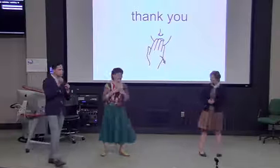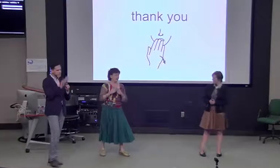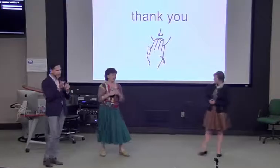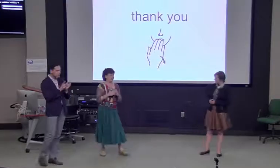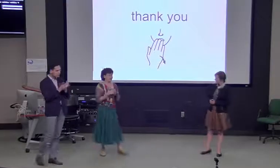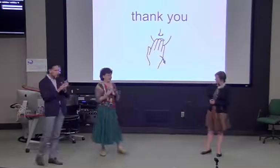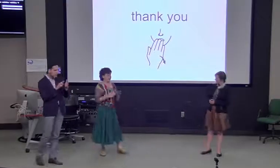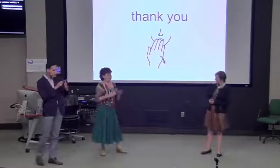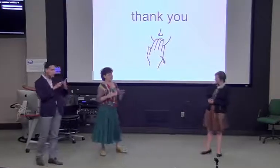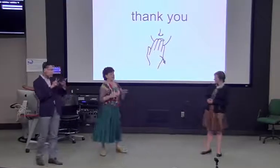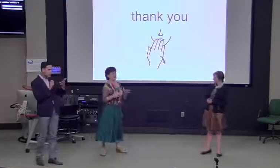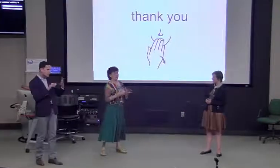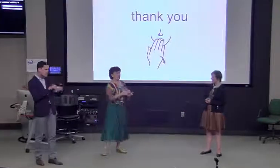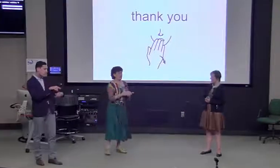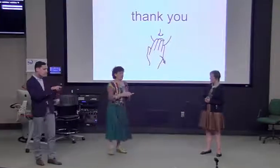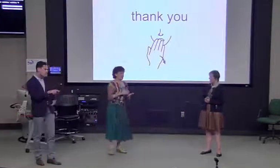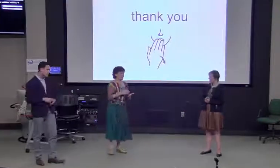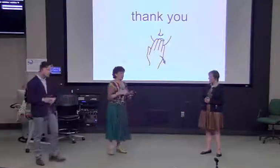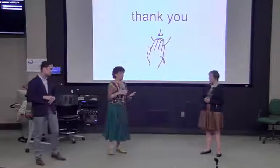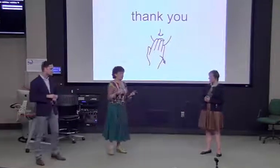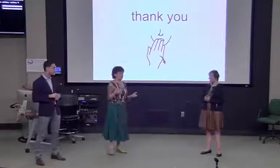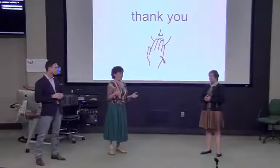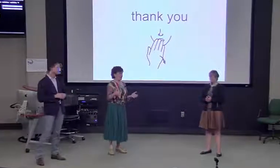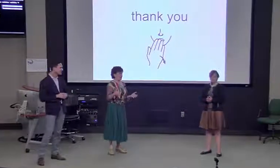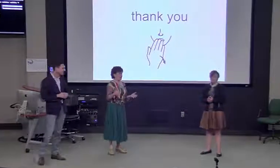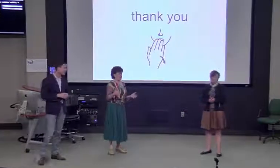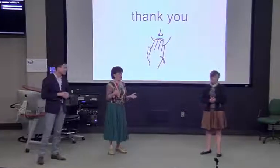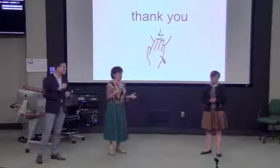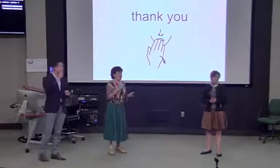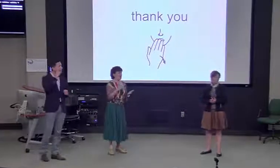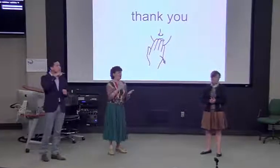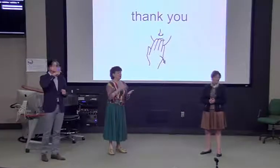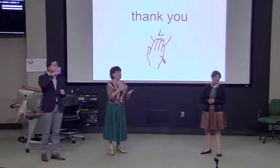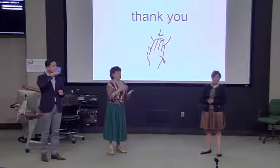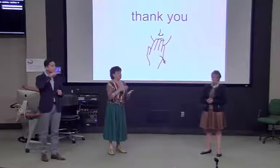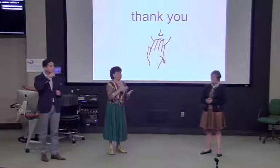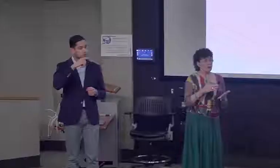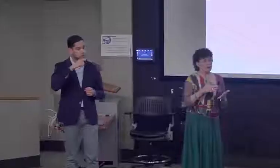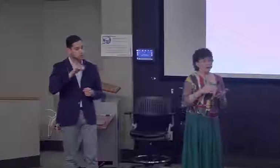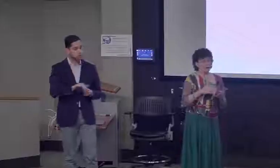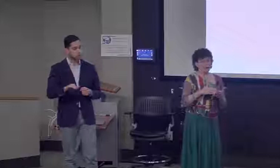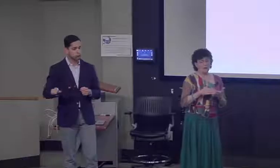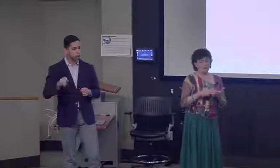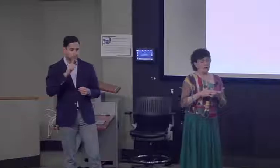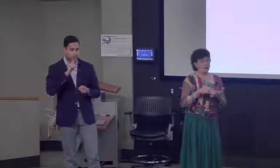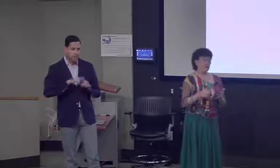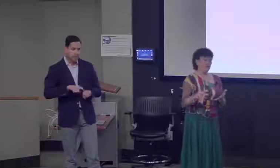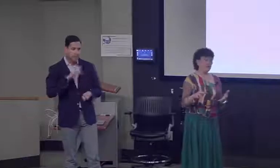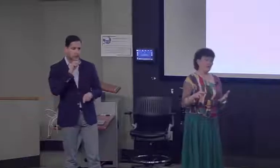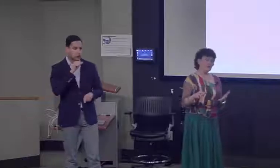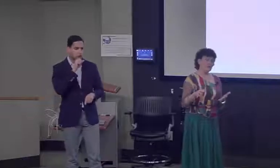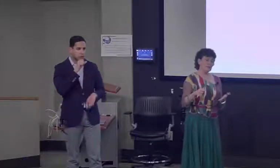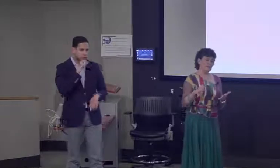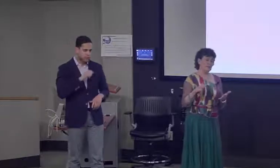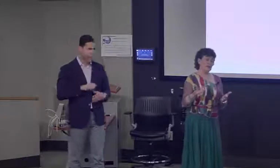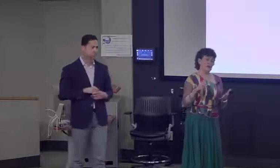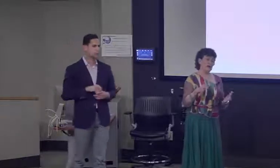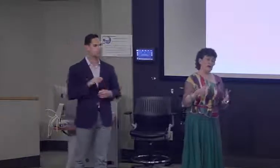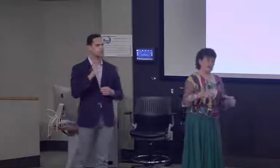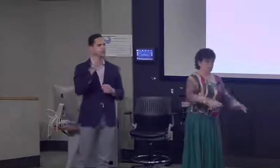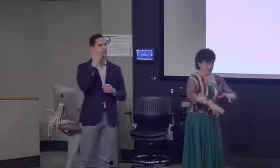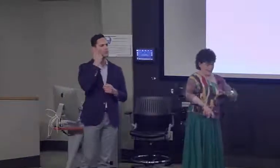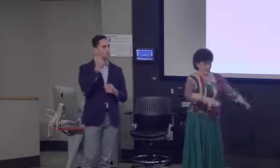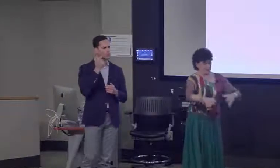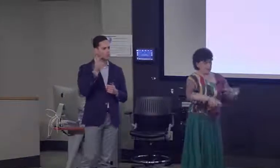the hearing kids, it all depends on the kid's age. Because you don't expect to make big